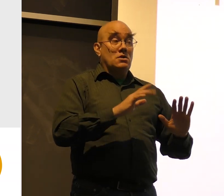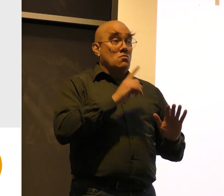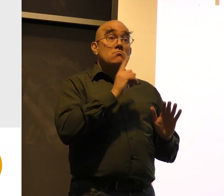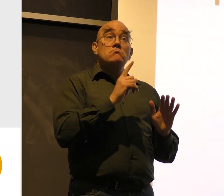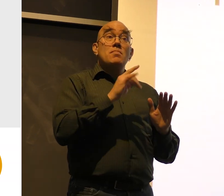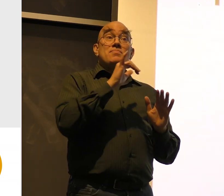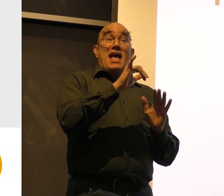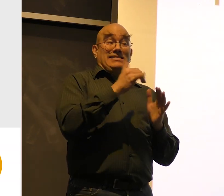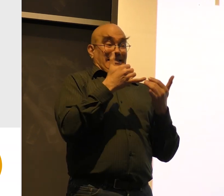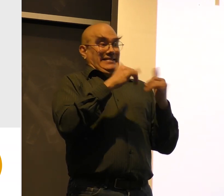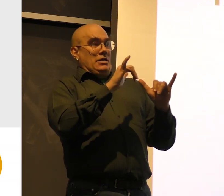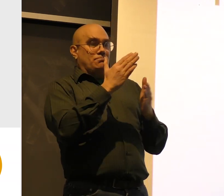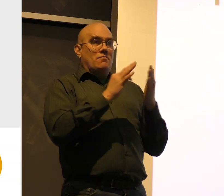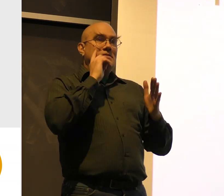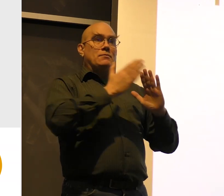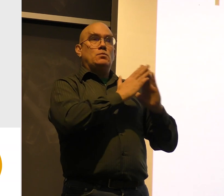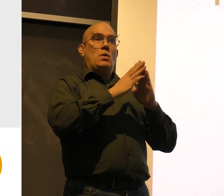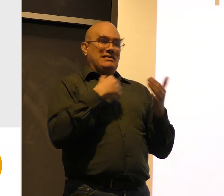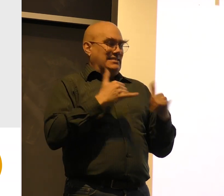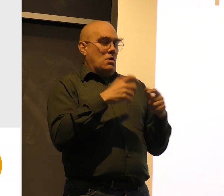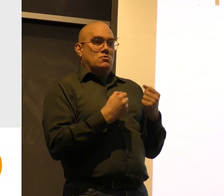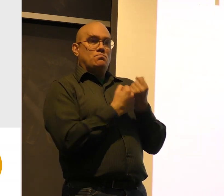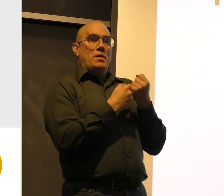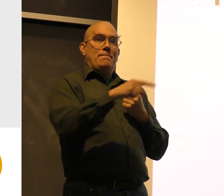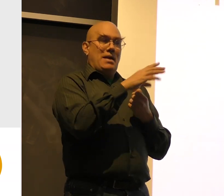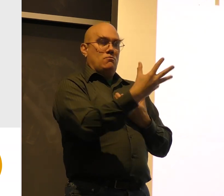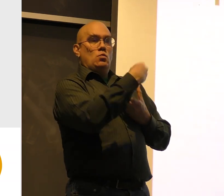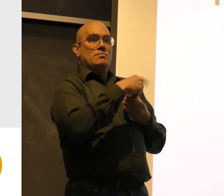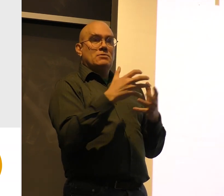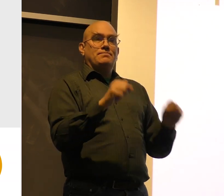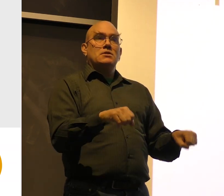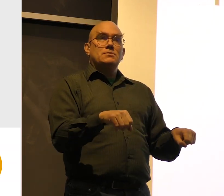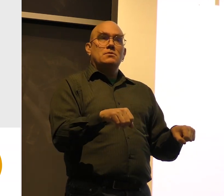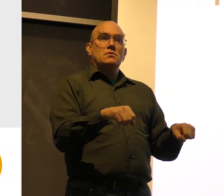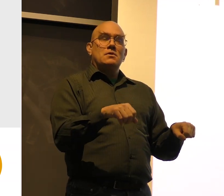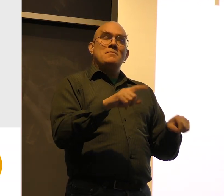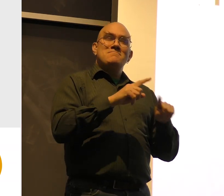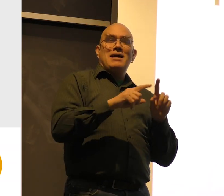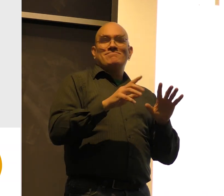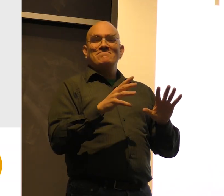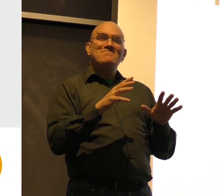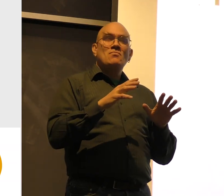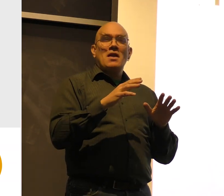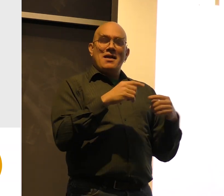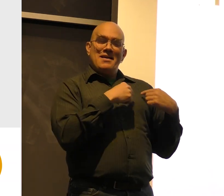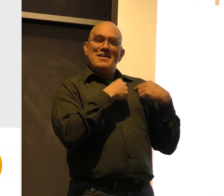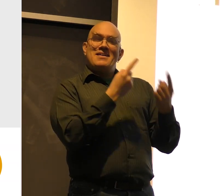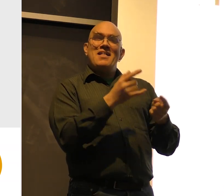or other amplification, and they do very, very well. And so the community continues to include and support all of those deaf